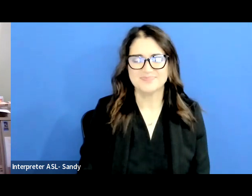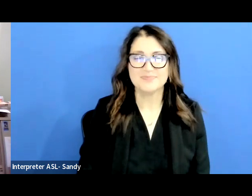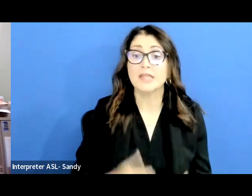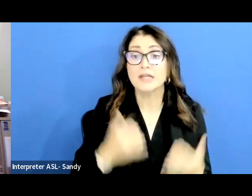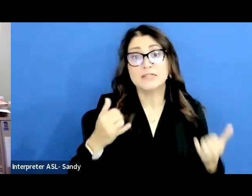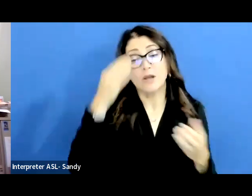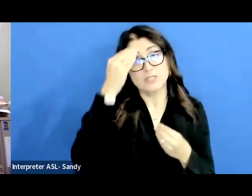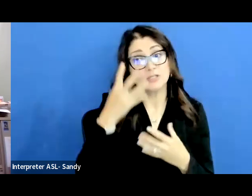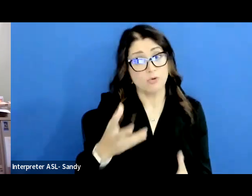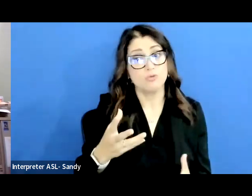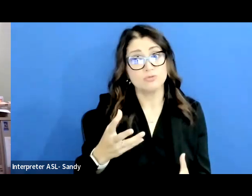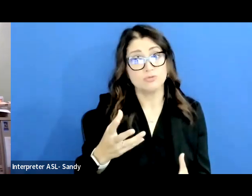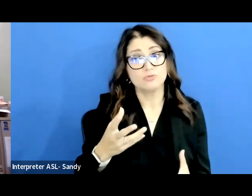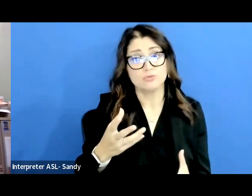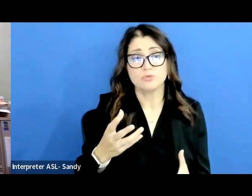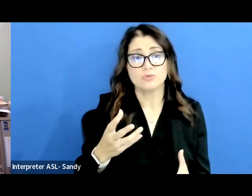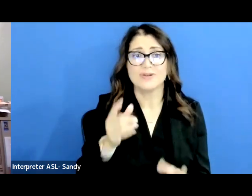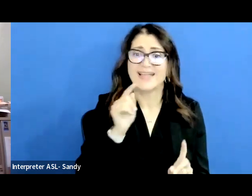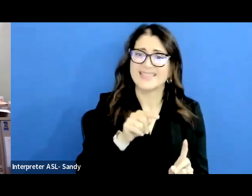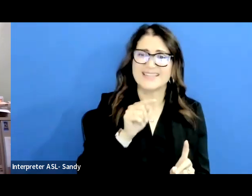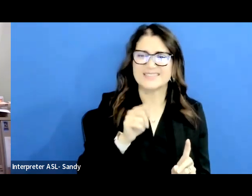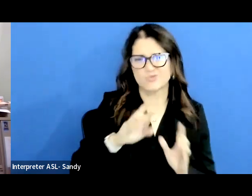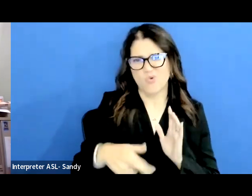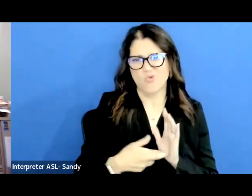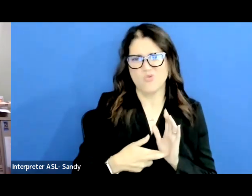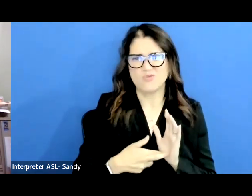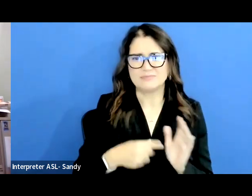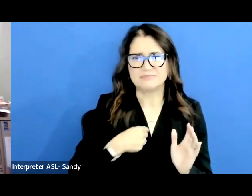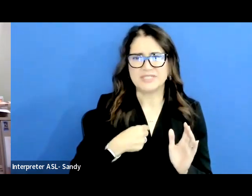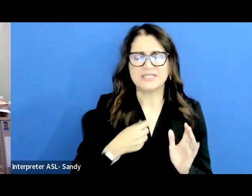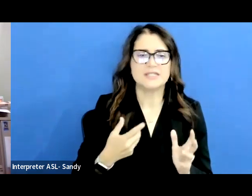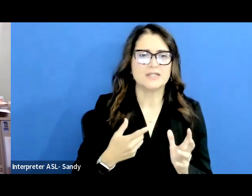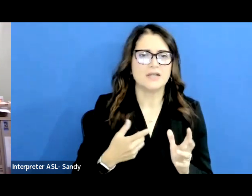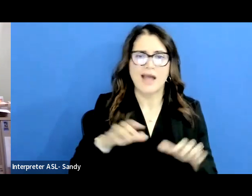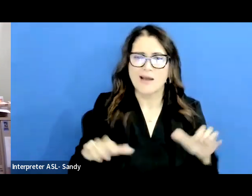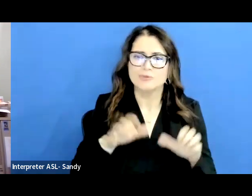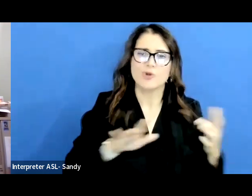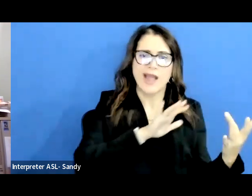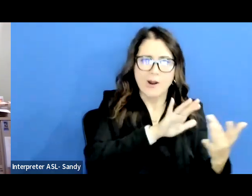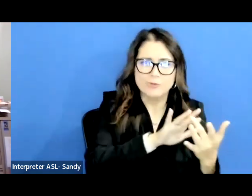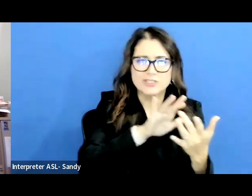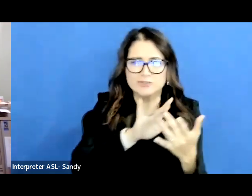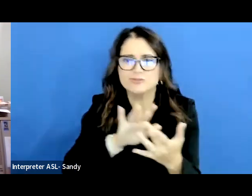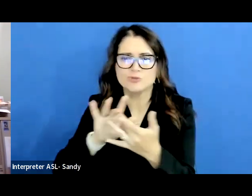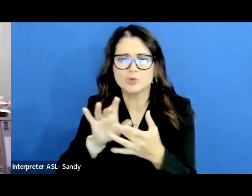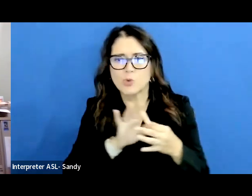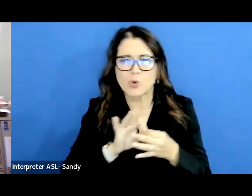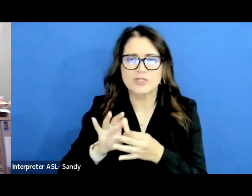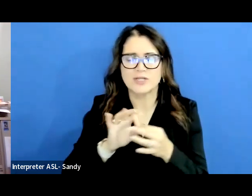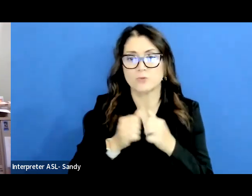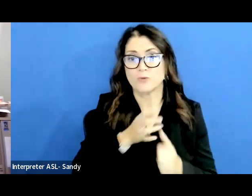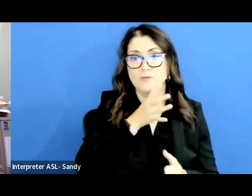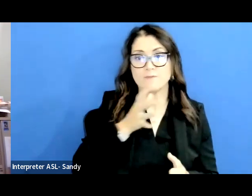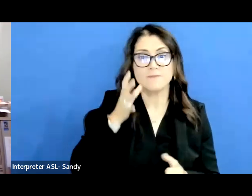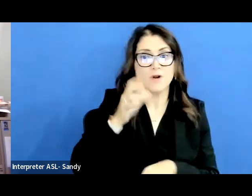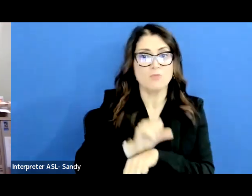told you that in this role, I'm doing the outreach coordinator with farm workers with